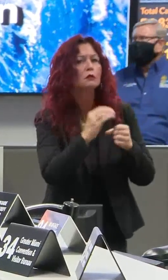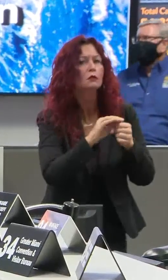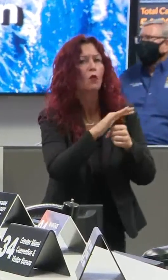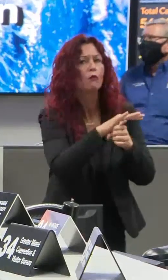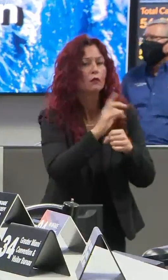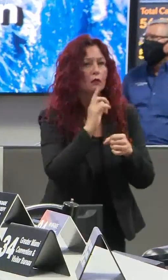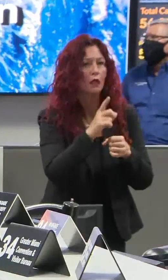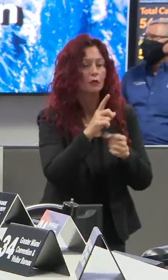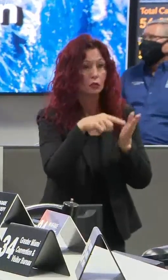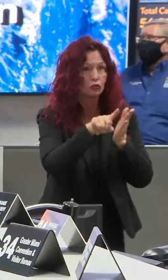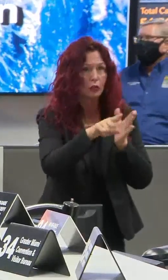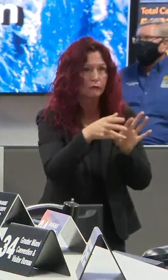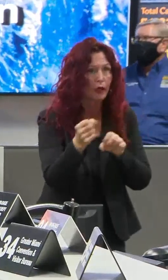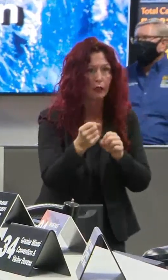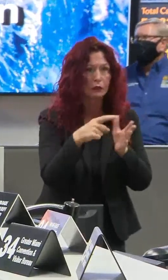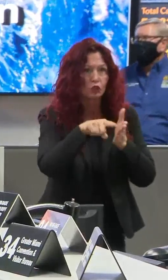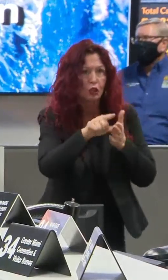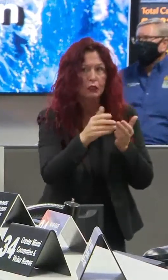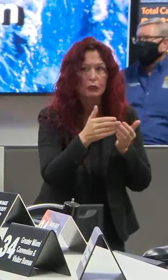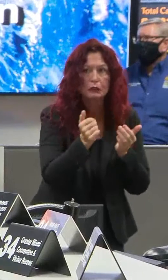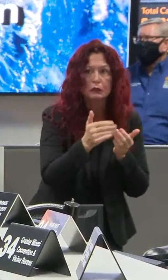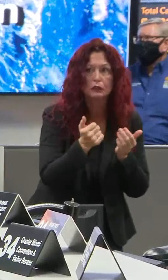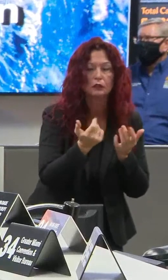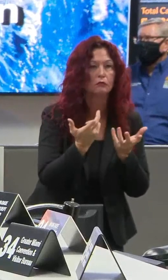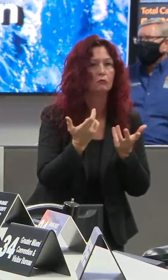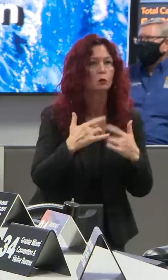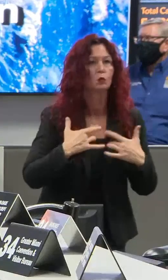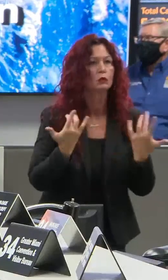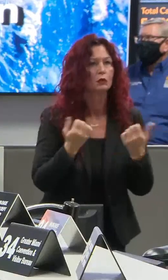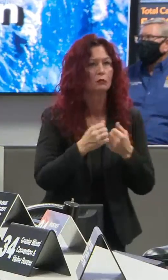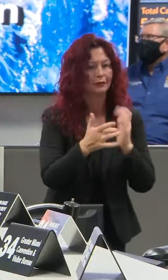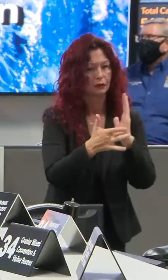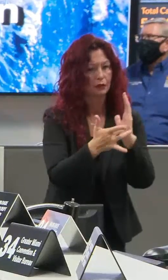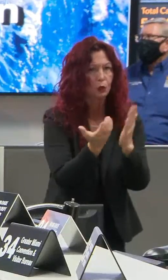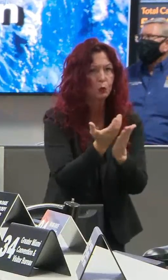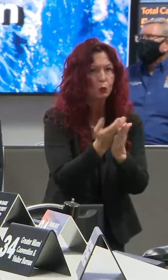very easily, very minimal training, and gives you